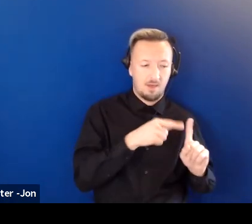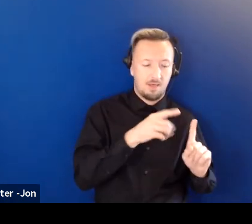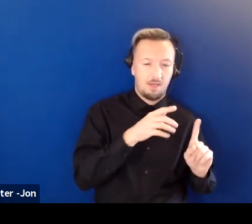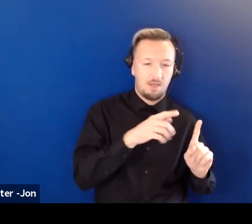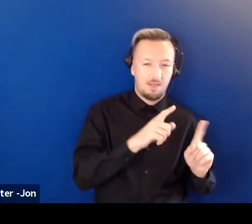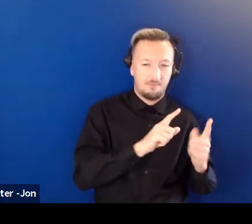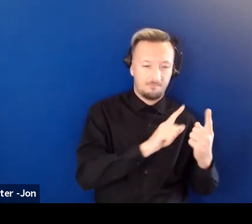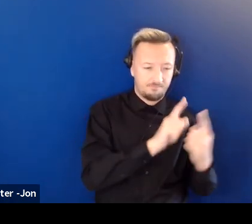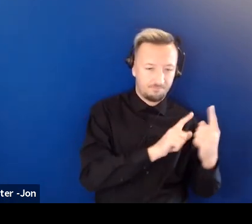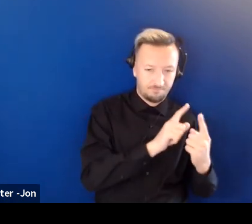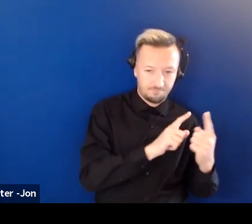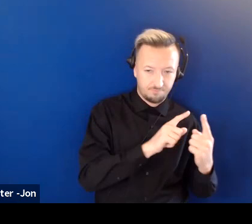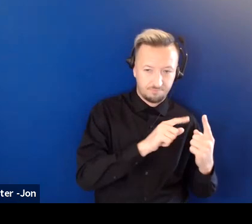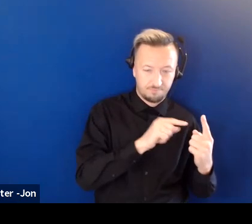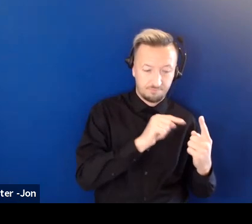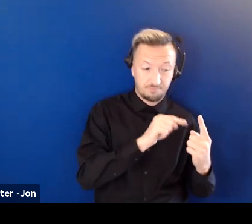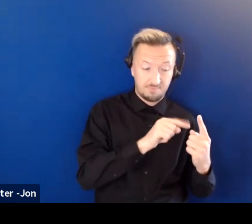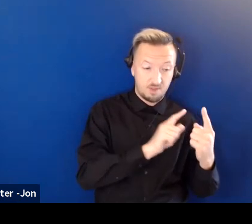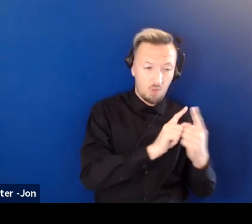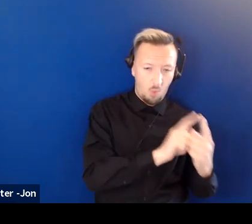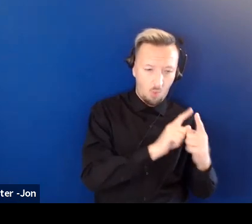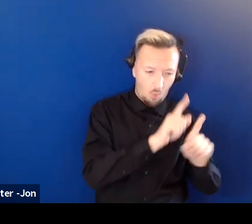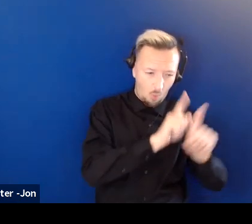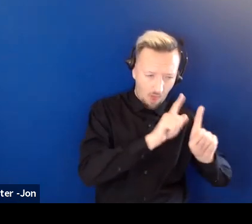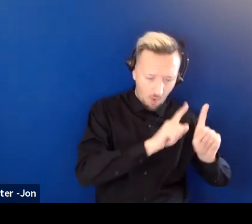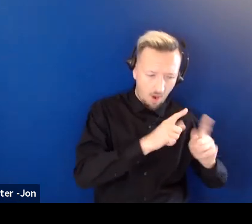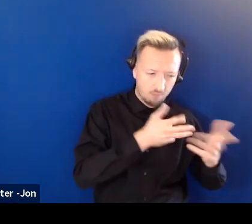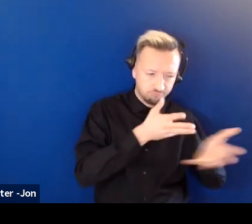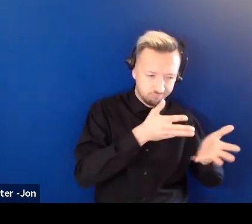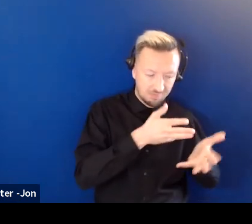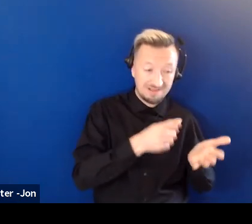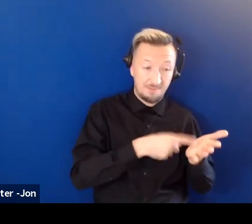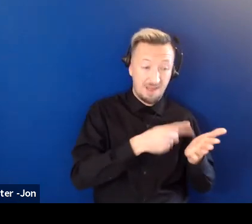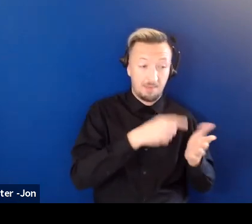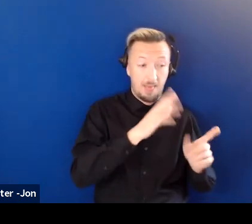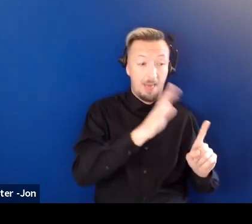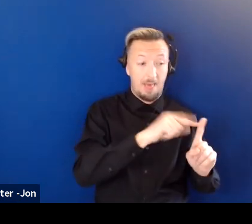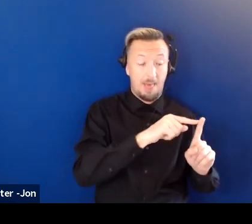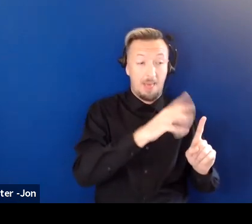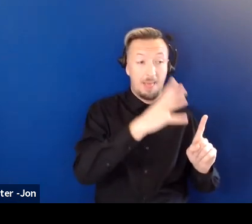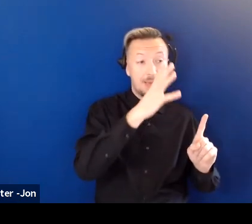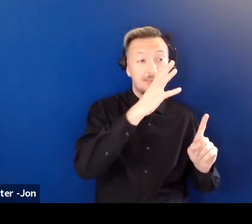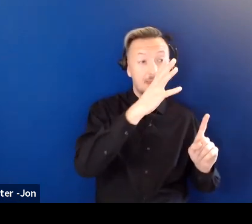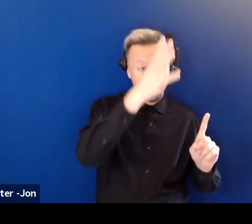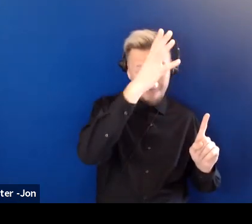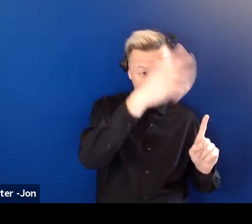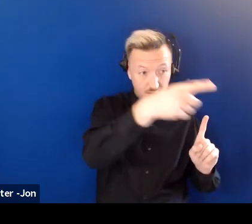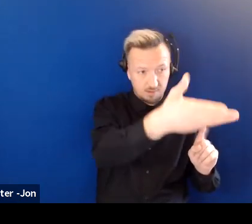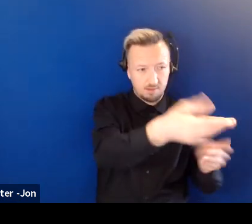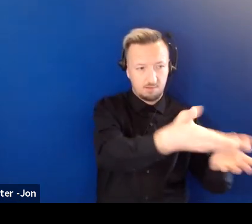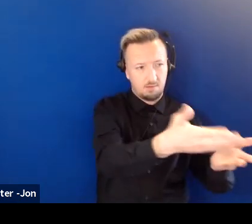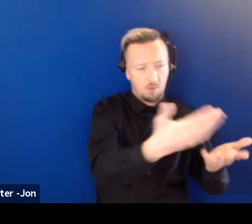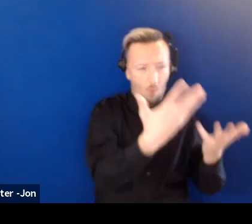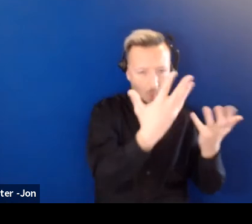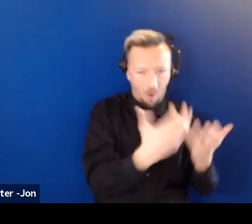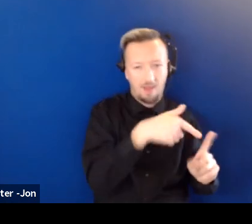ones that bring them to us. And so we're able to kind of facilitate that from the get-go. Grace's story